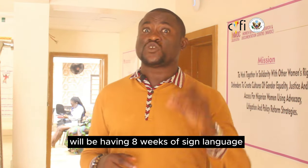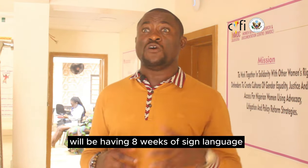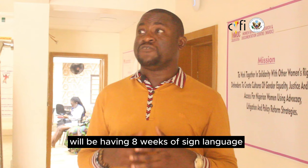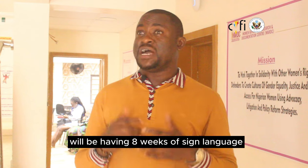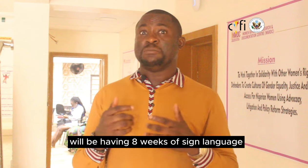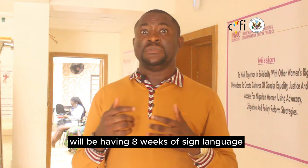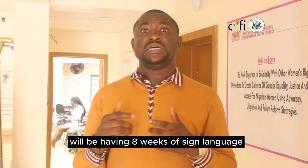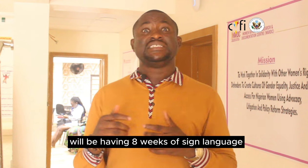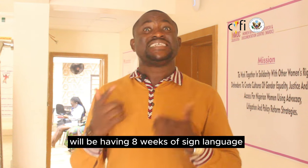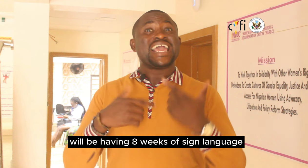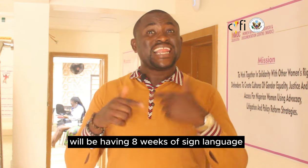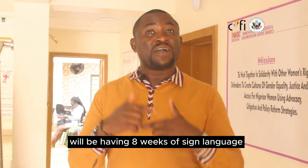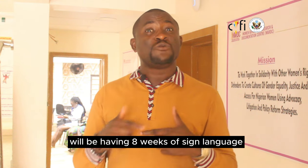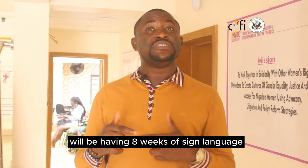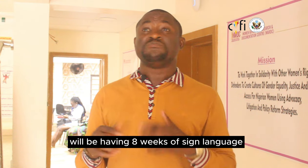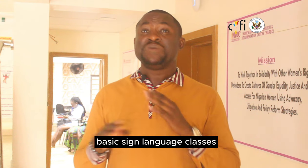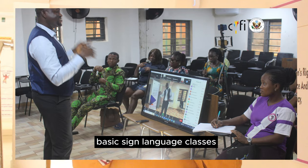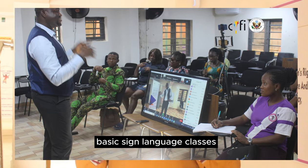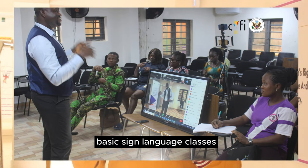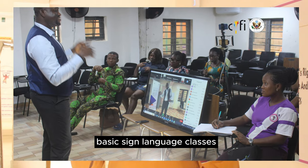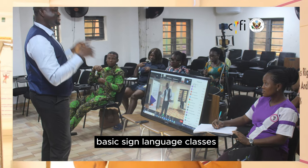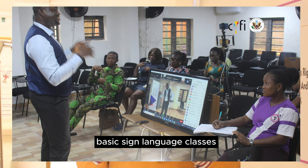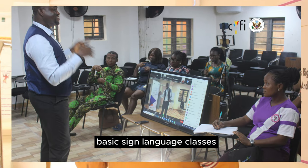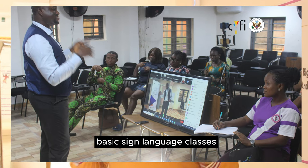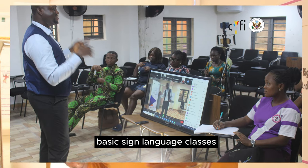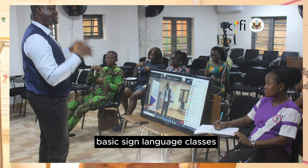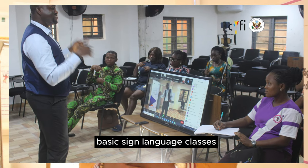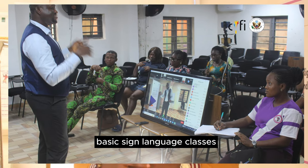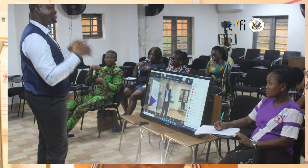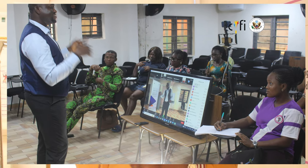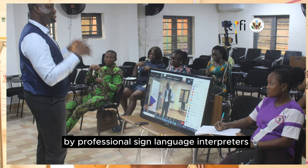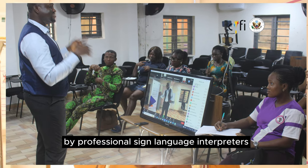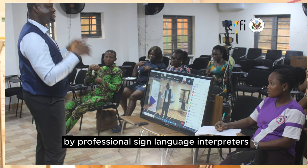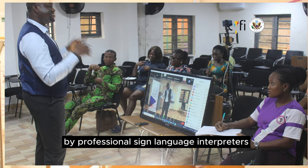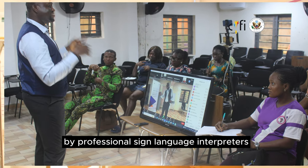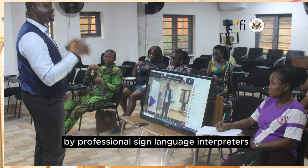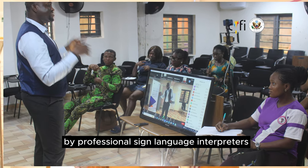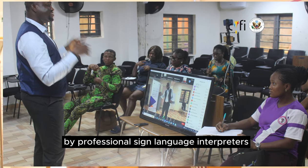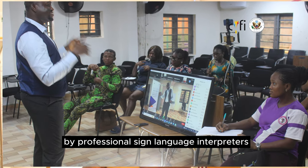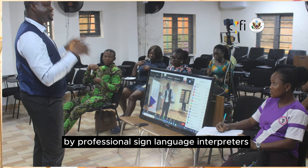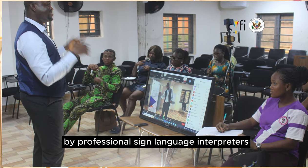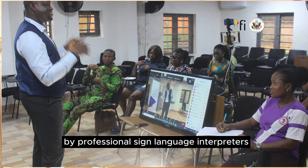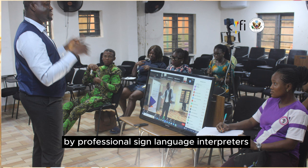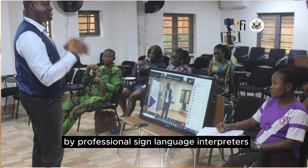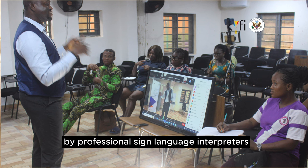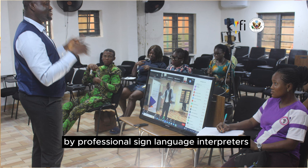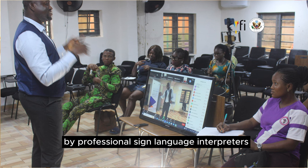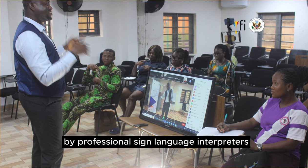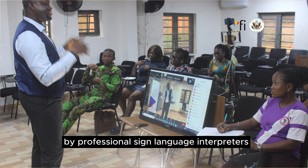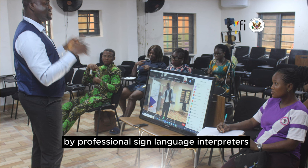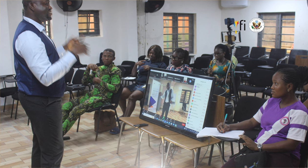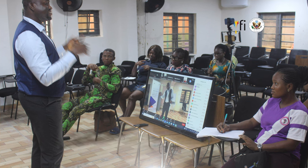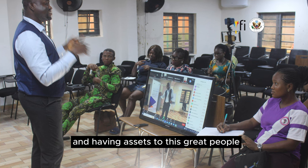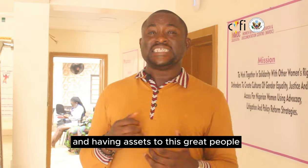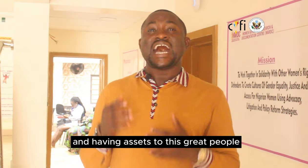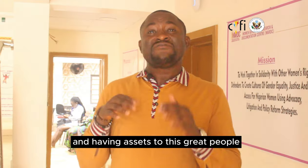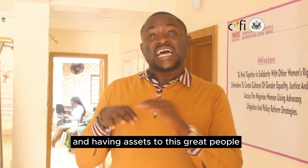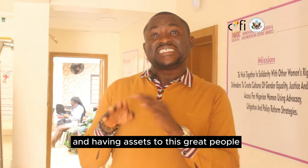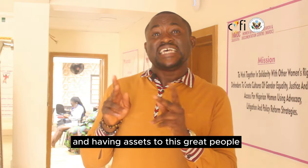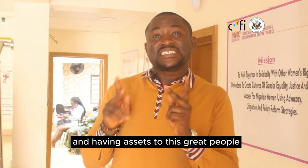of sign language, basic sign language classes by professional sign language interpreters. And having access to